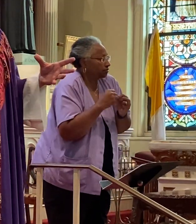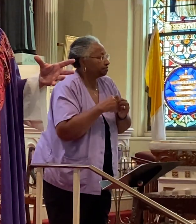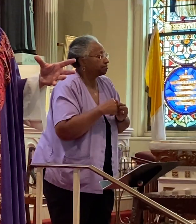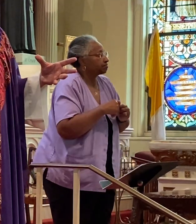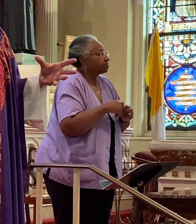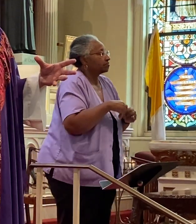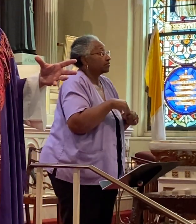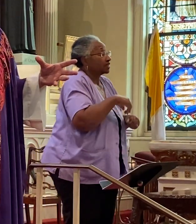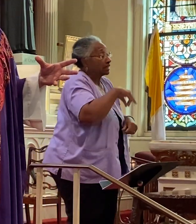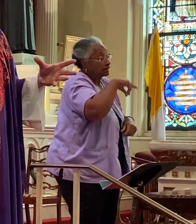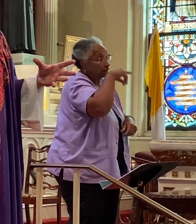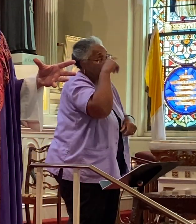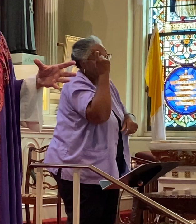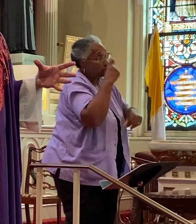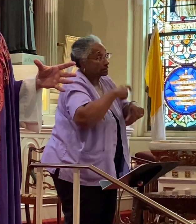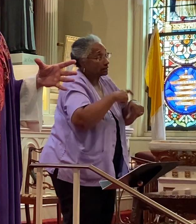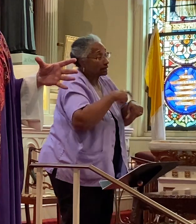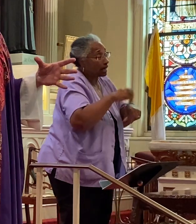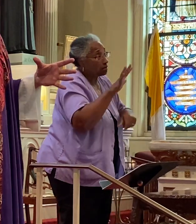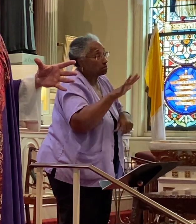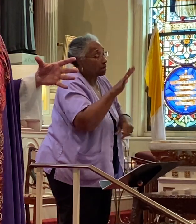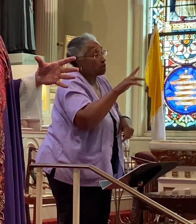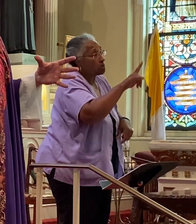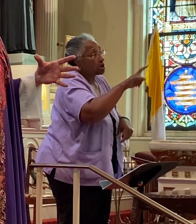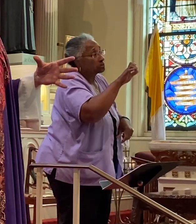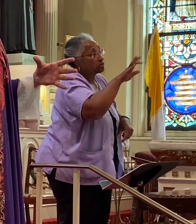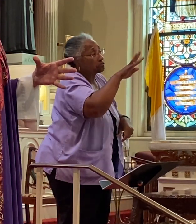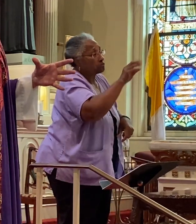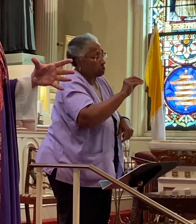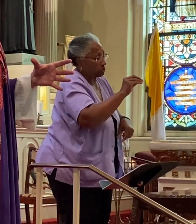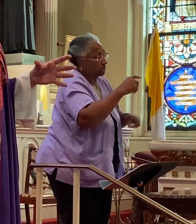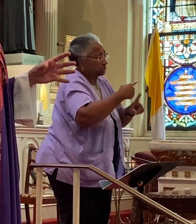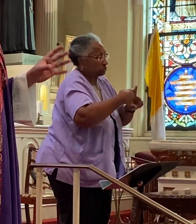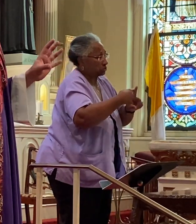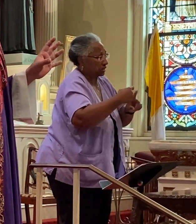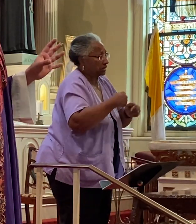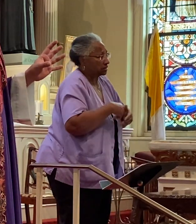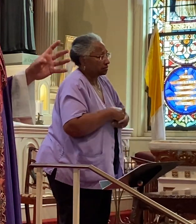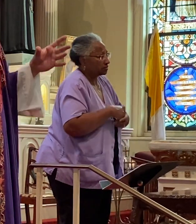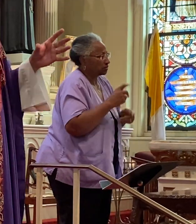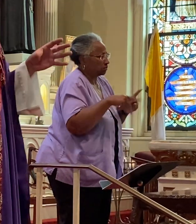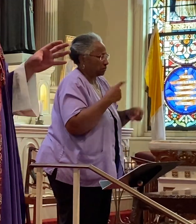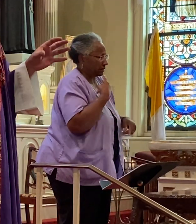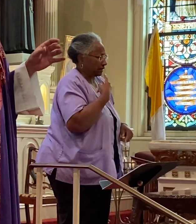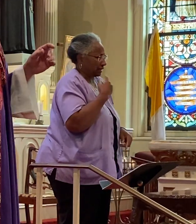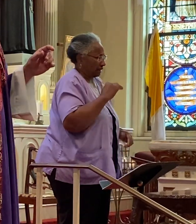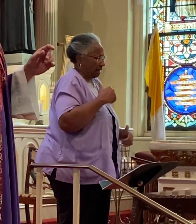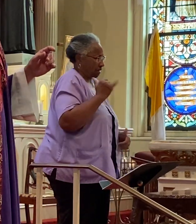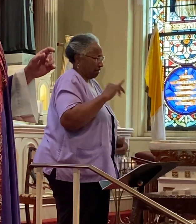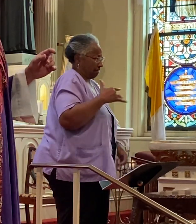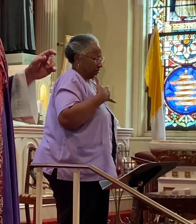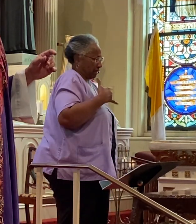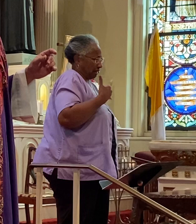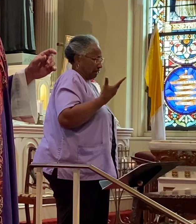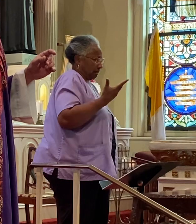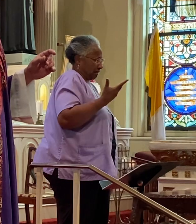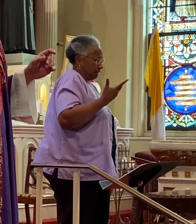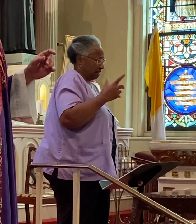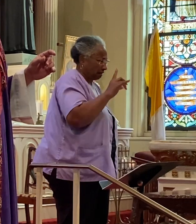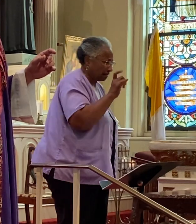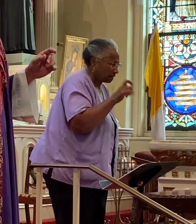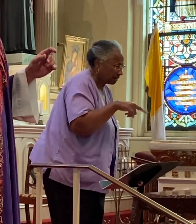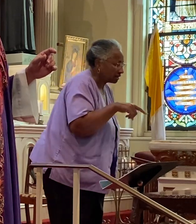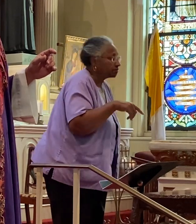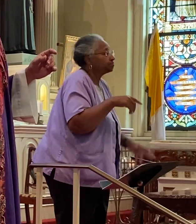140 degrees Fahrenheit. That's pretty tough. People say, how does that feel? I tell them, just turn on your